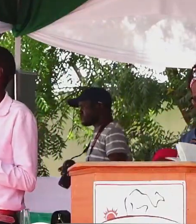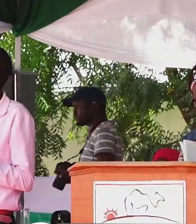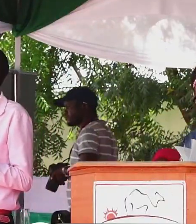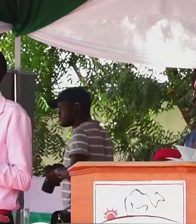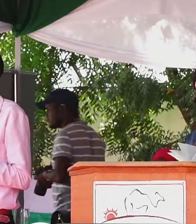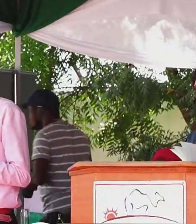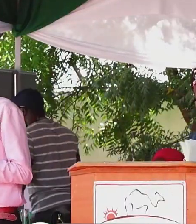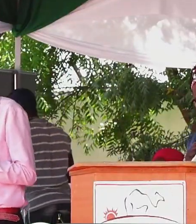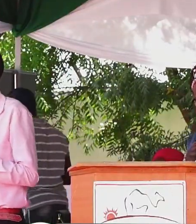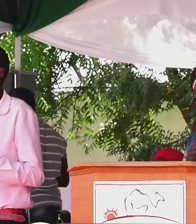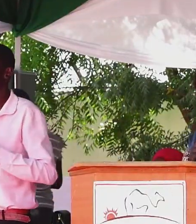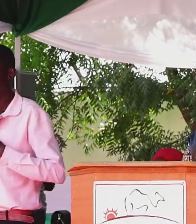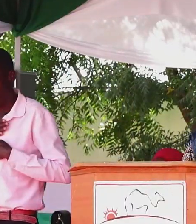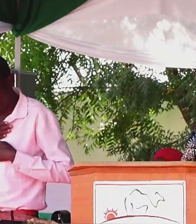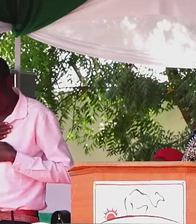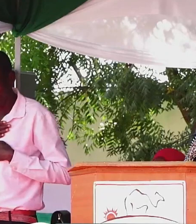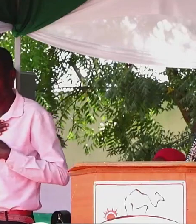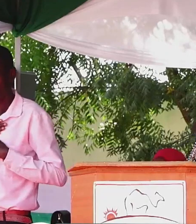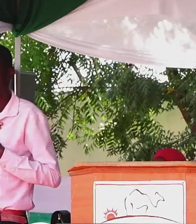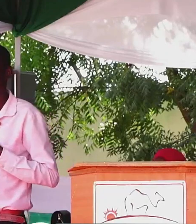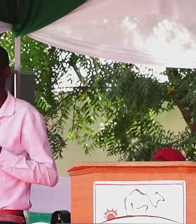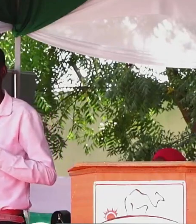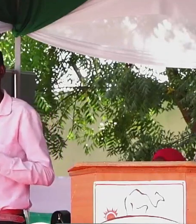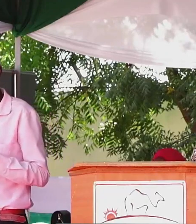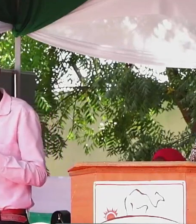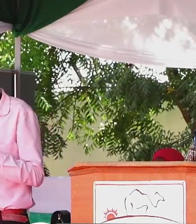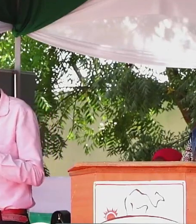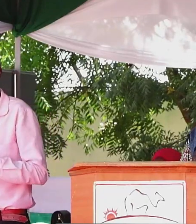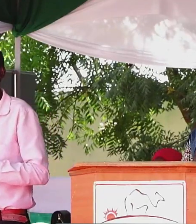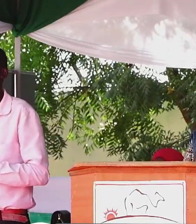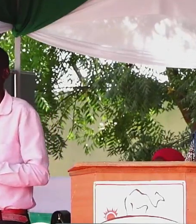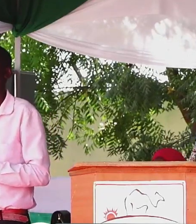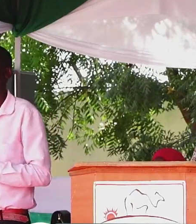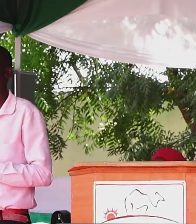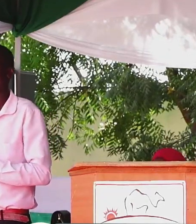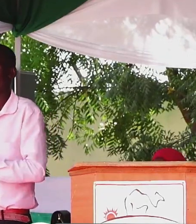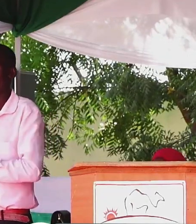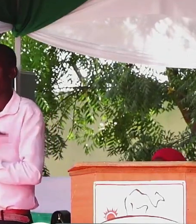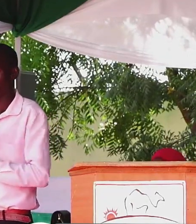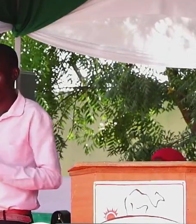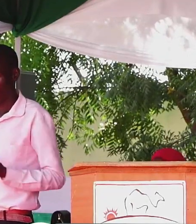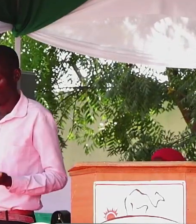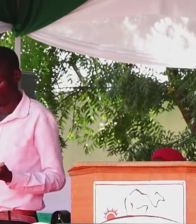Your Excellency, for the last 3 days now,